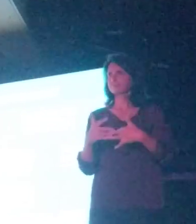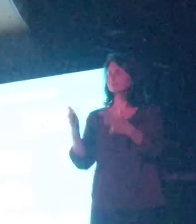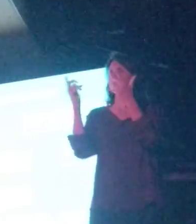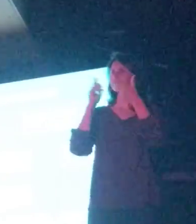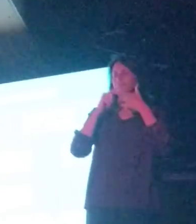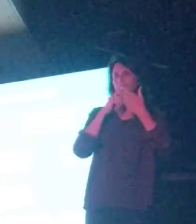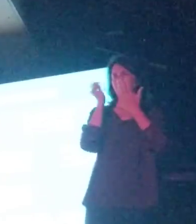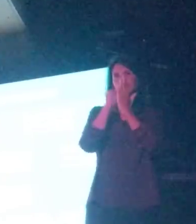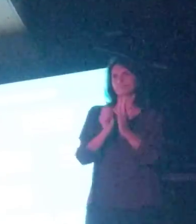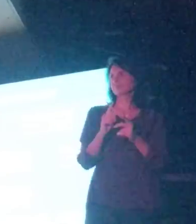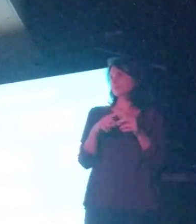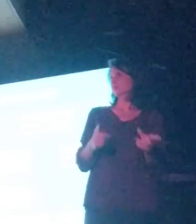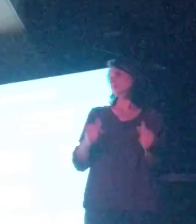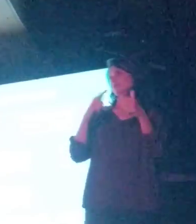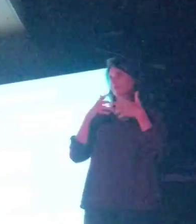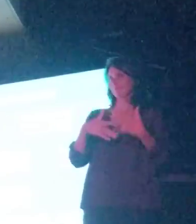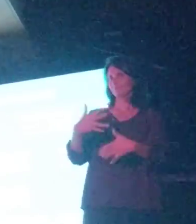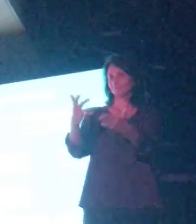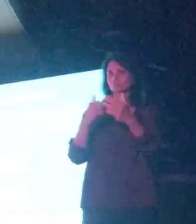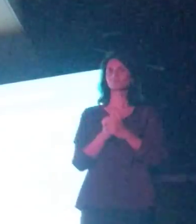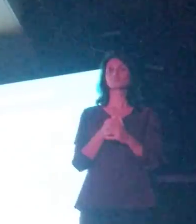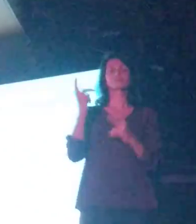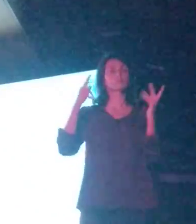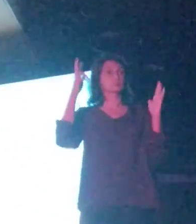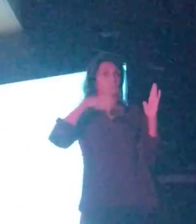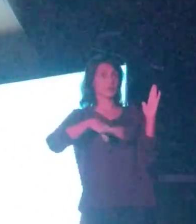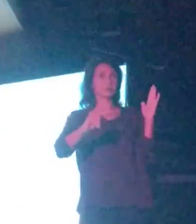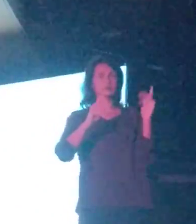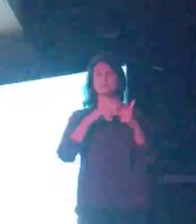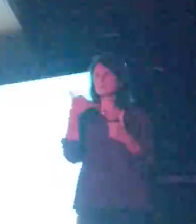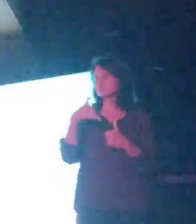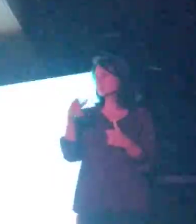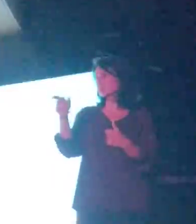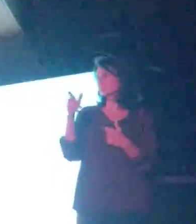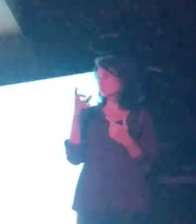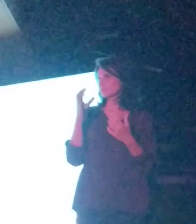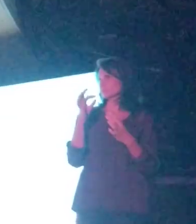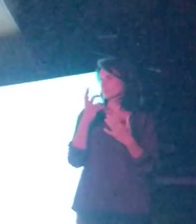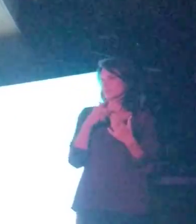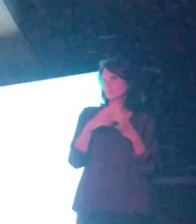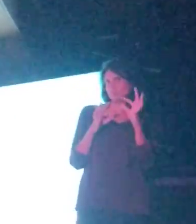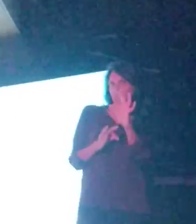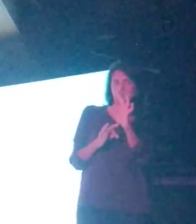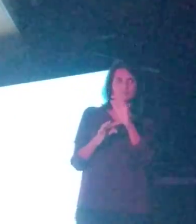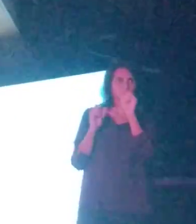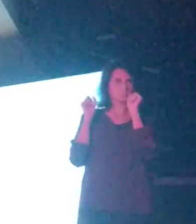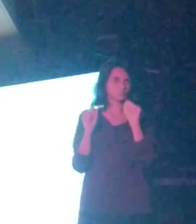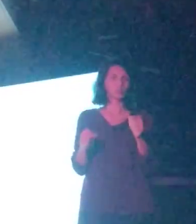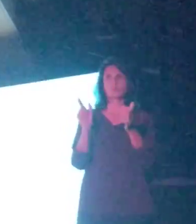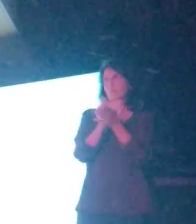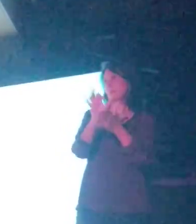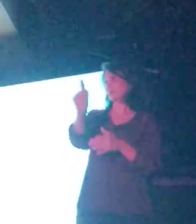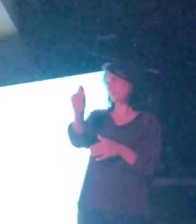frenzy, and they read it and they said, oh my gosh, that could actually be published. So